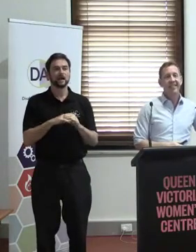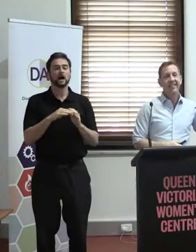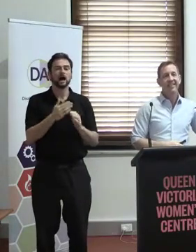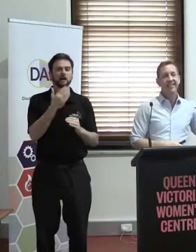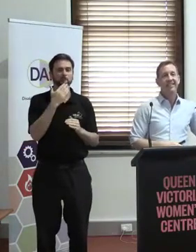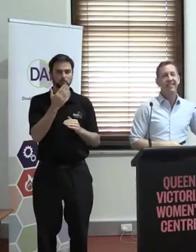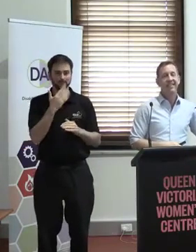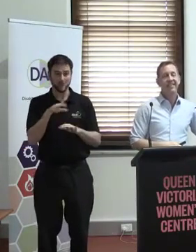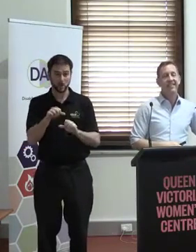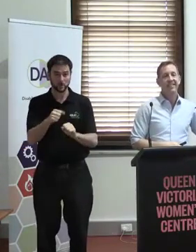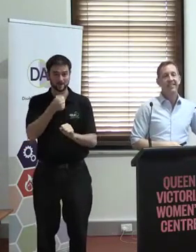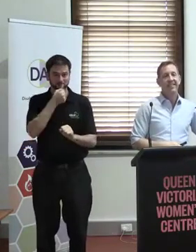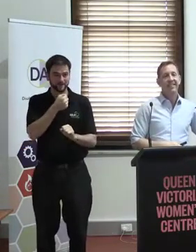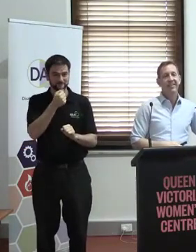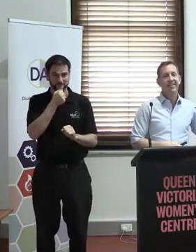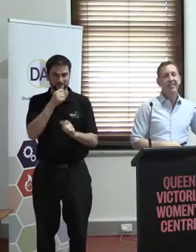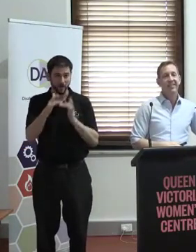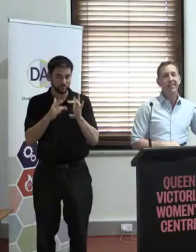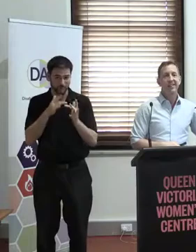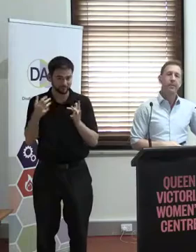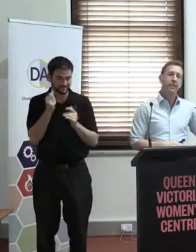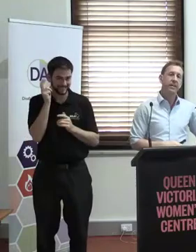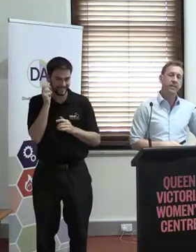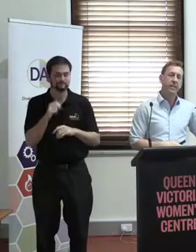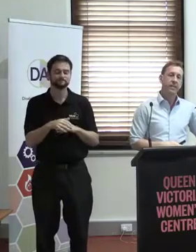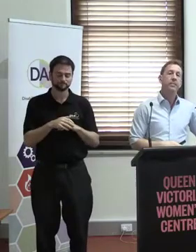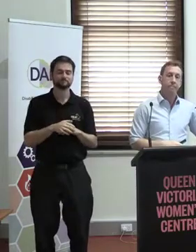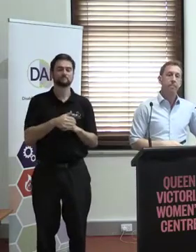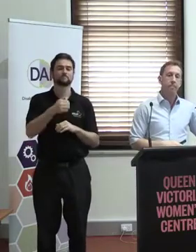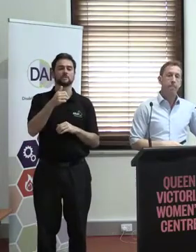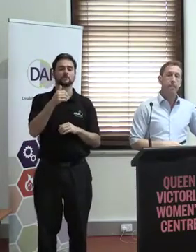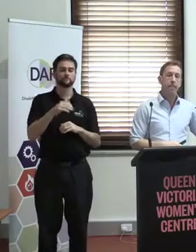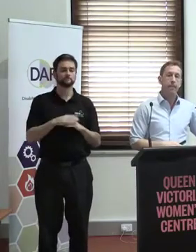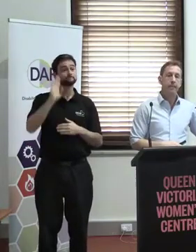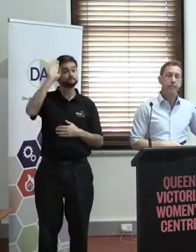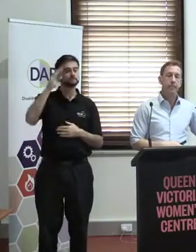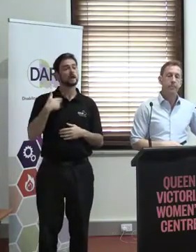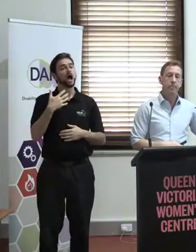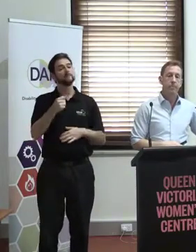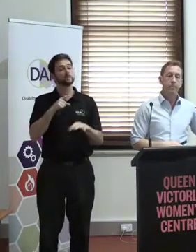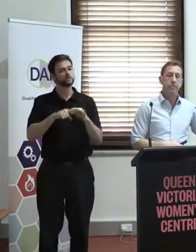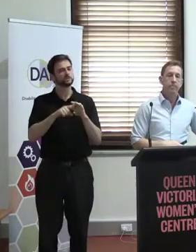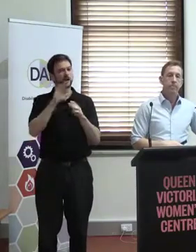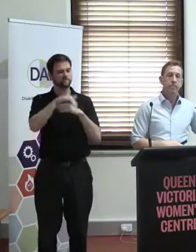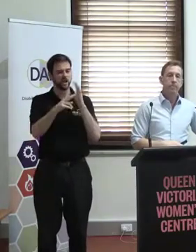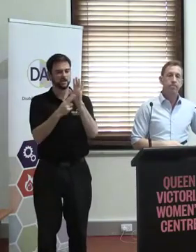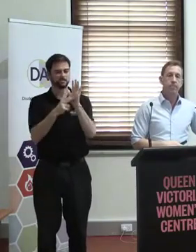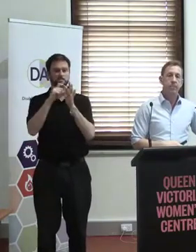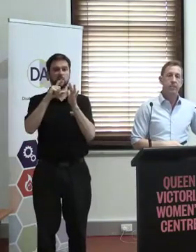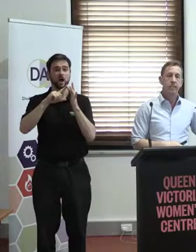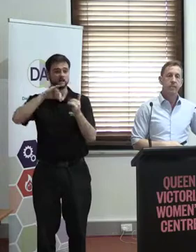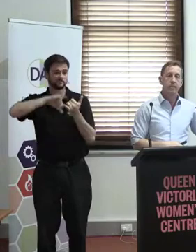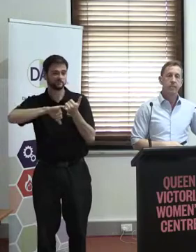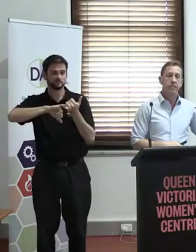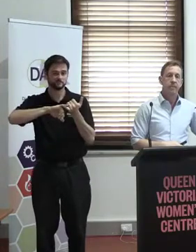Hi. I have a similar question, I guess, in terms of NDIS. Are you hoping to get